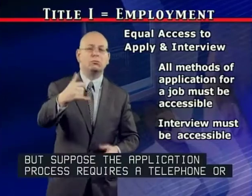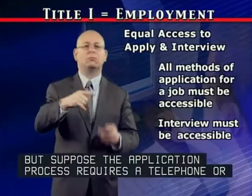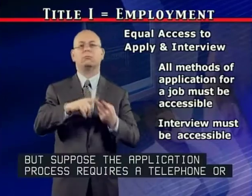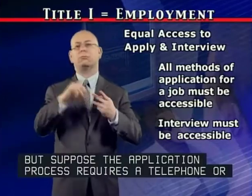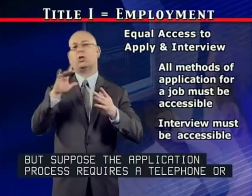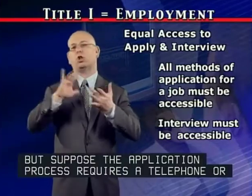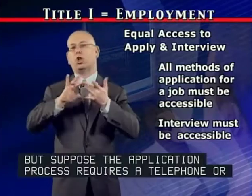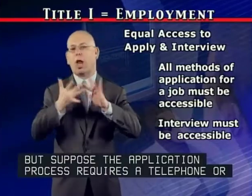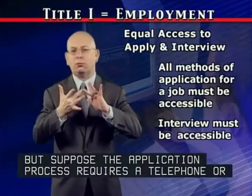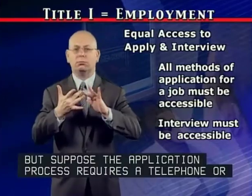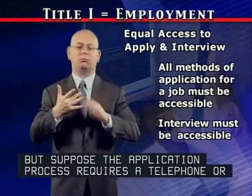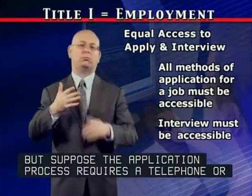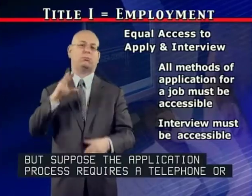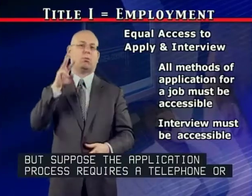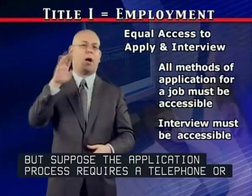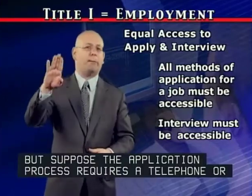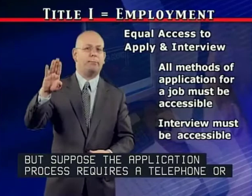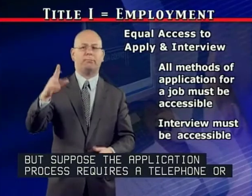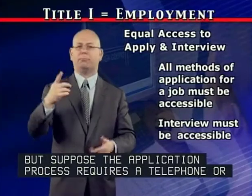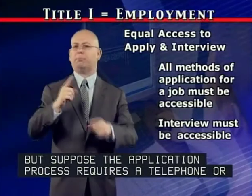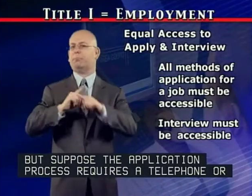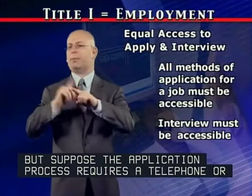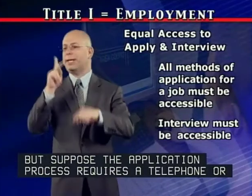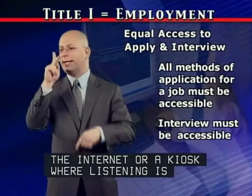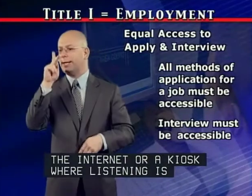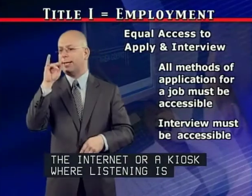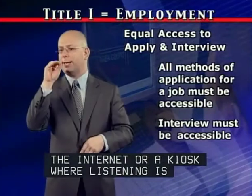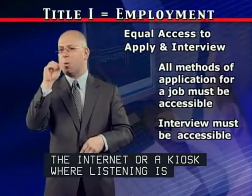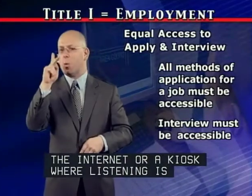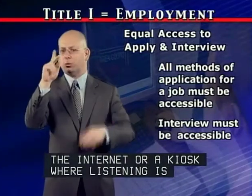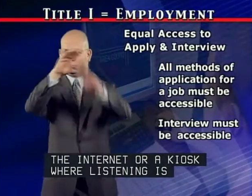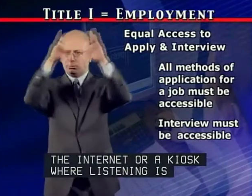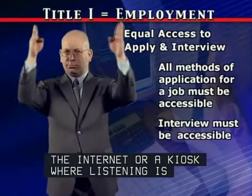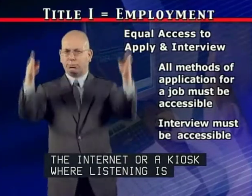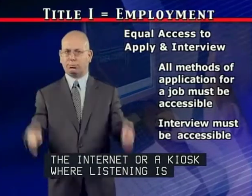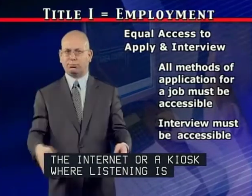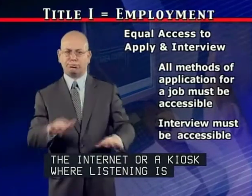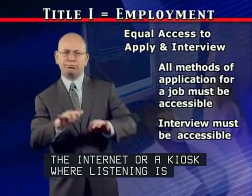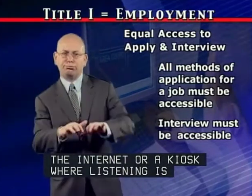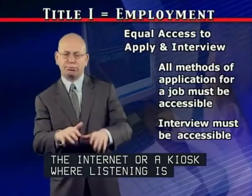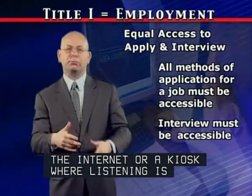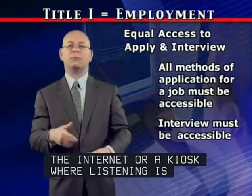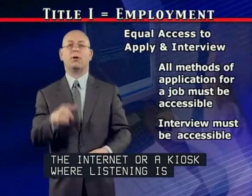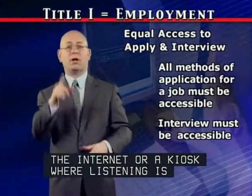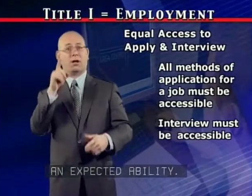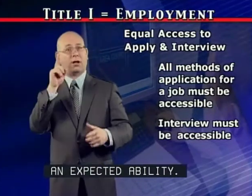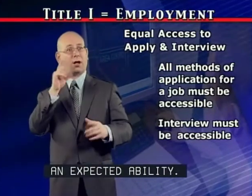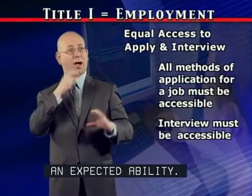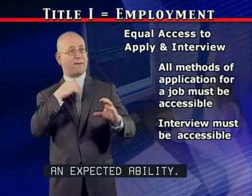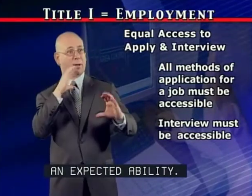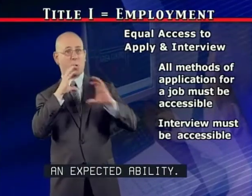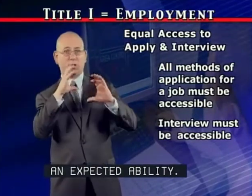But suppose the application process requires a telephone, or the internet, or a kiosk where listening is an expected